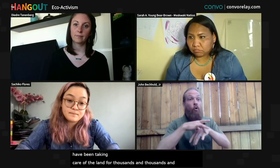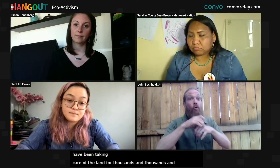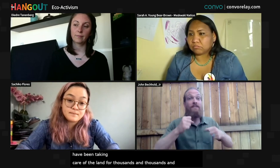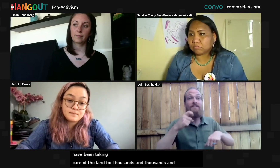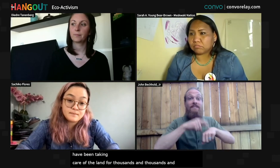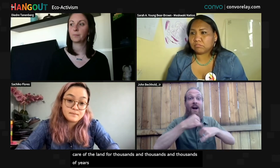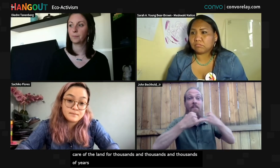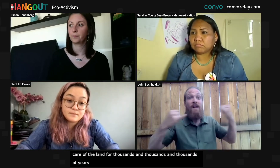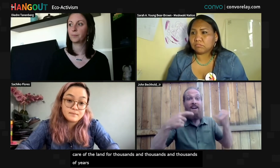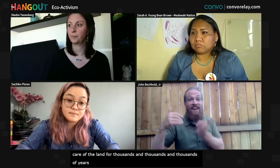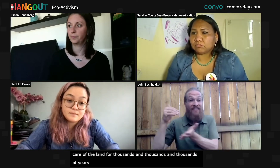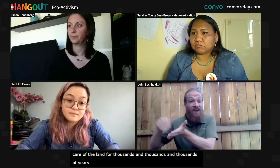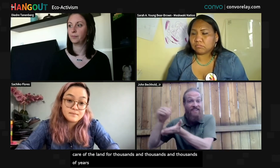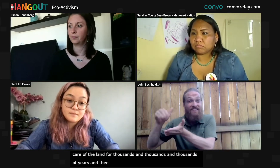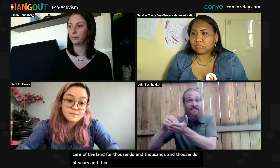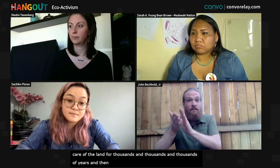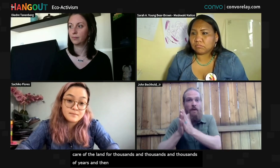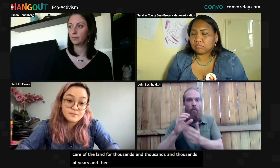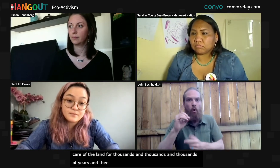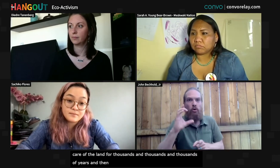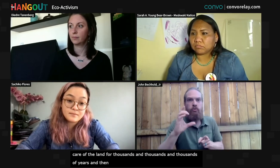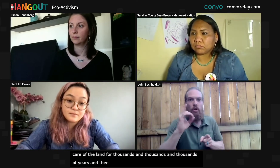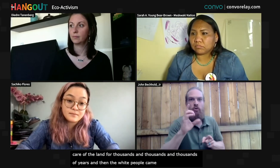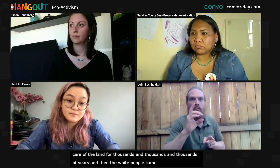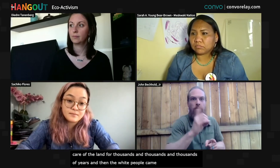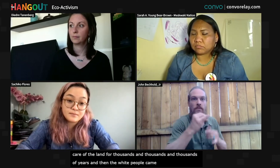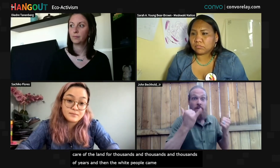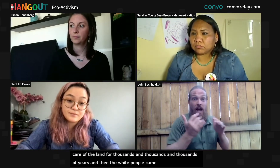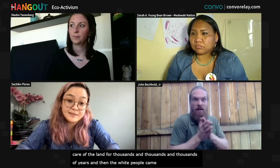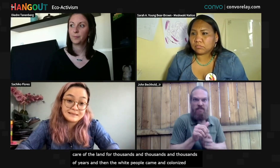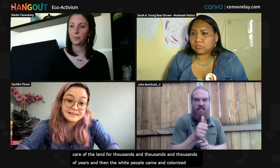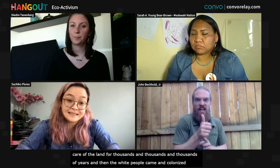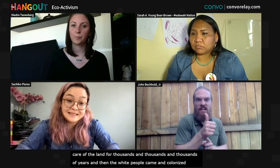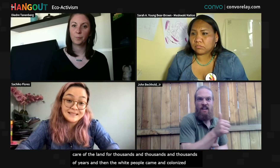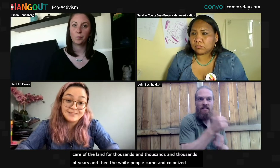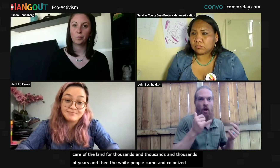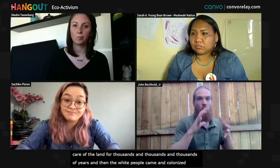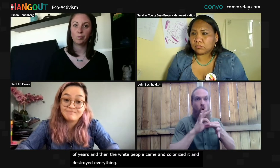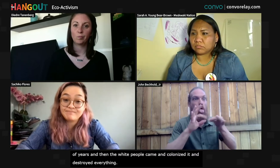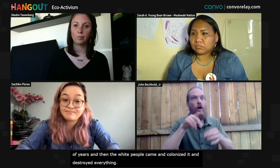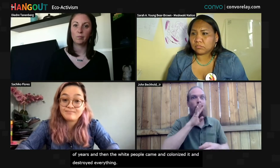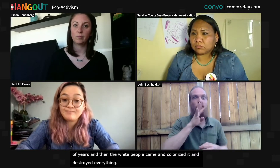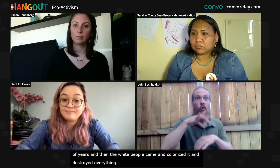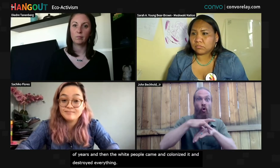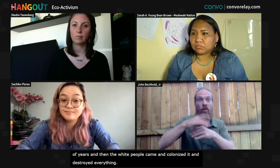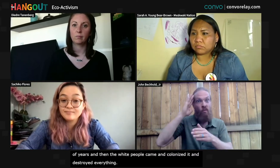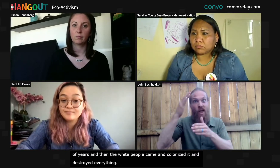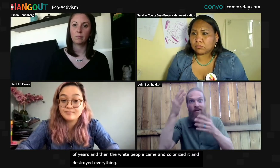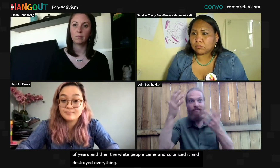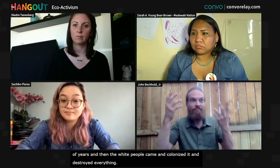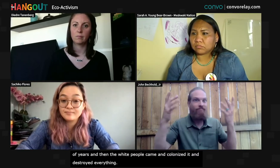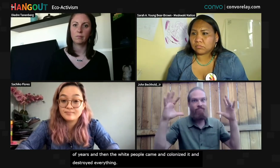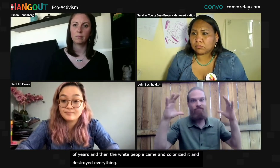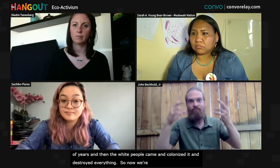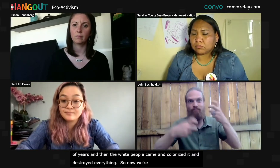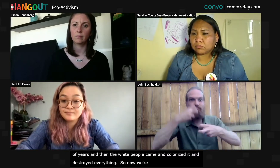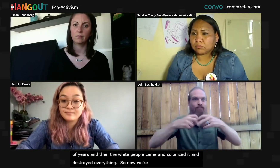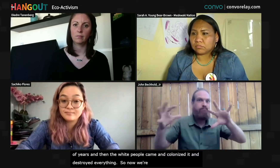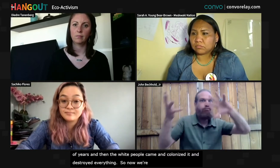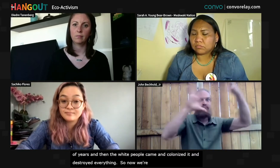people just came and colonized it and destroyed everything. So now we're down to decades, looking at decades as opposed to thousands